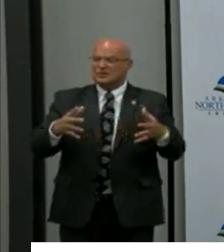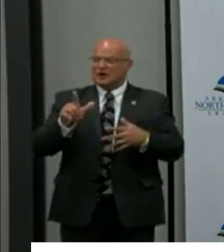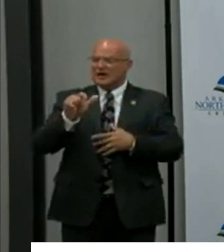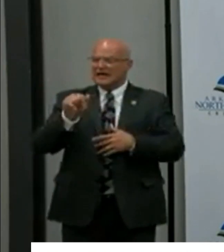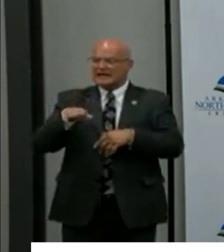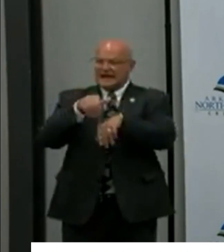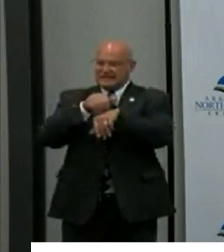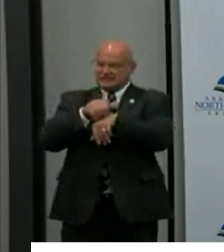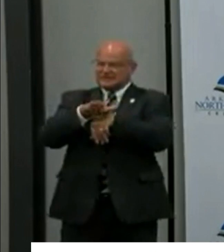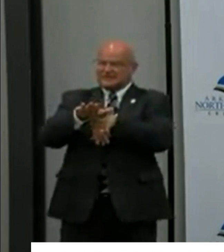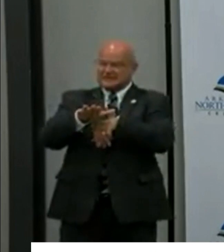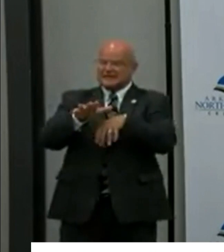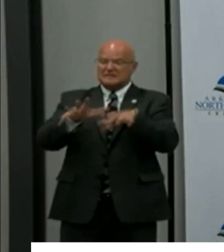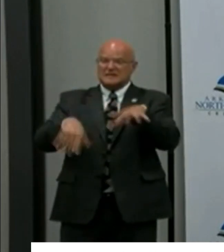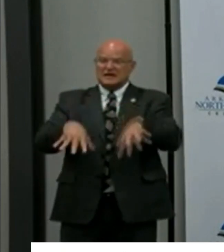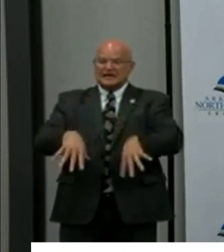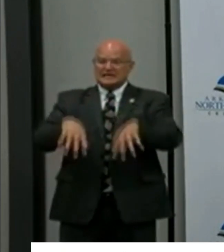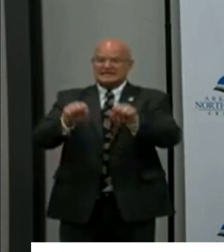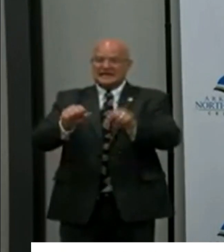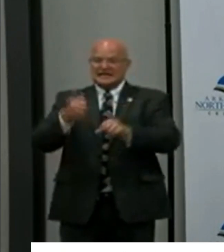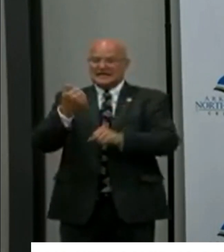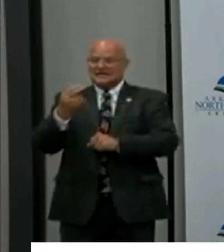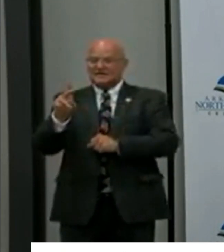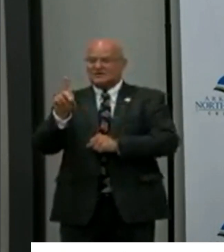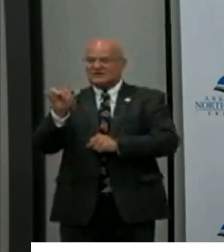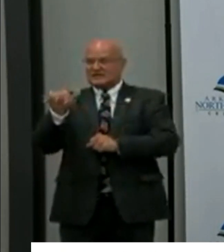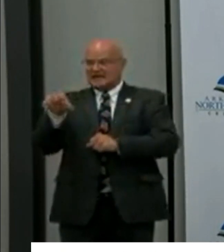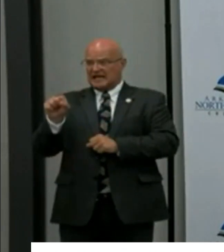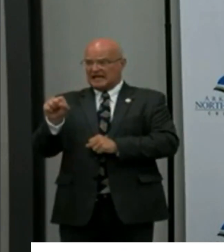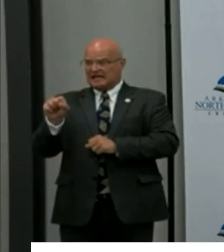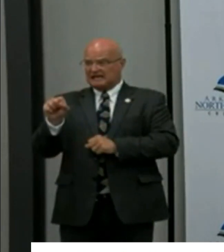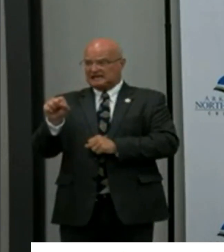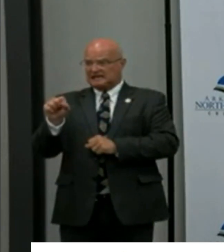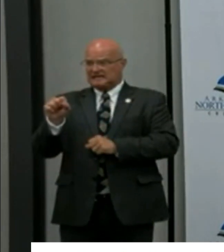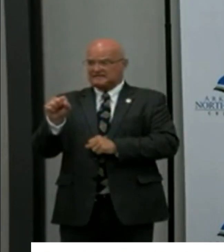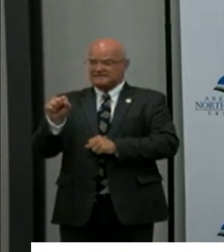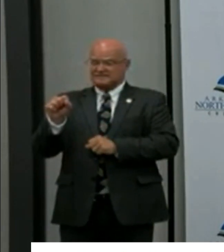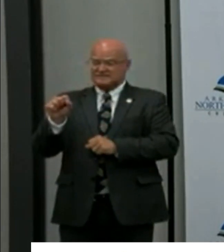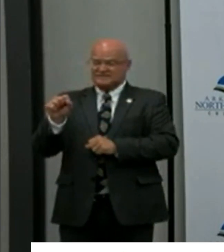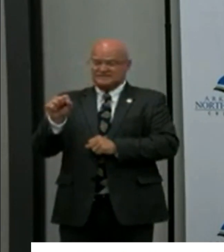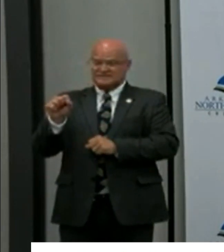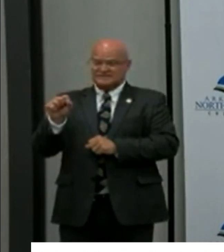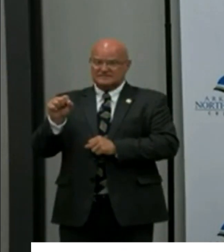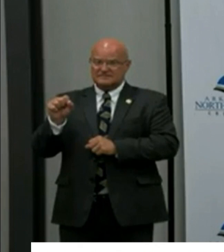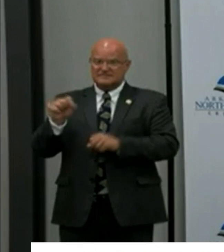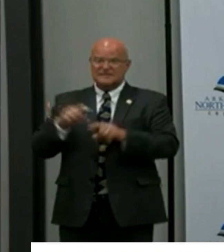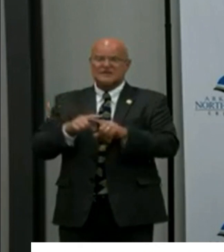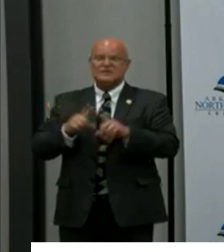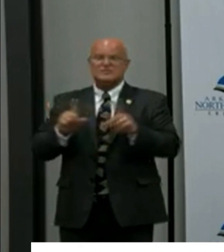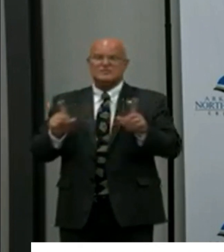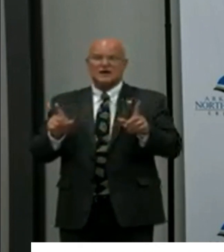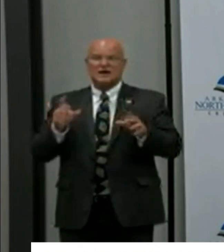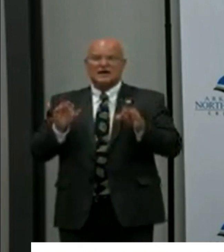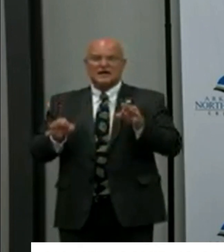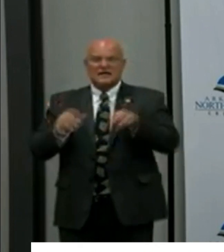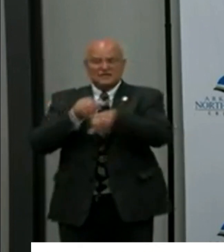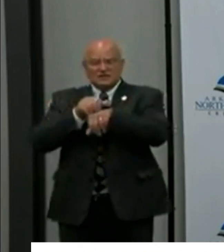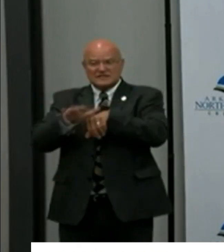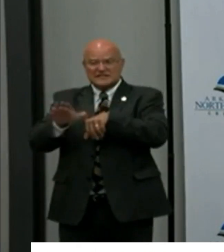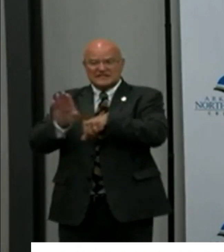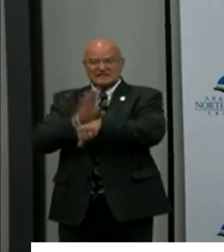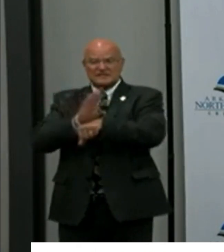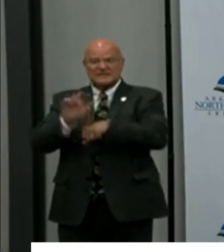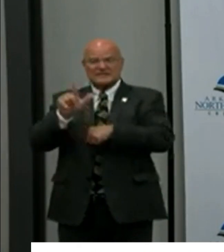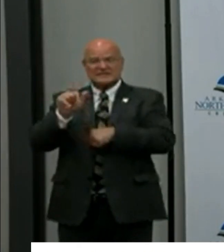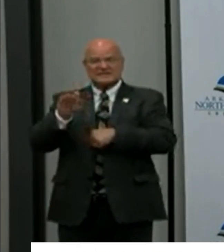you're going to, it can take a couple of days to get it at the fastest. But if we're sending it to a